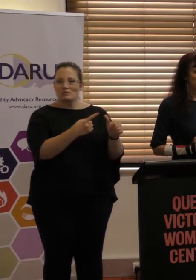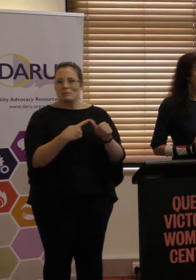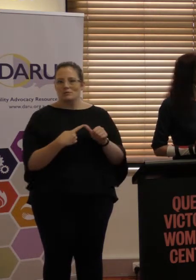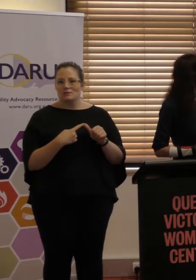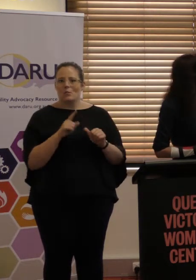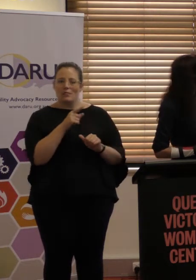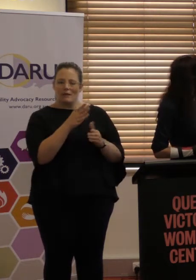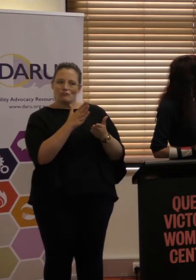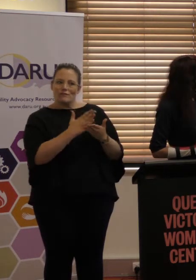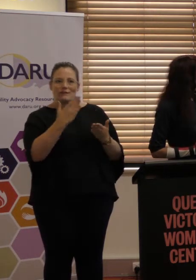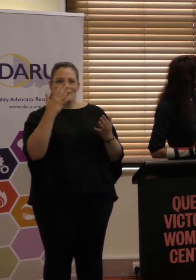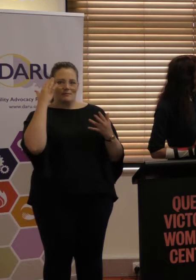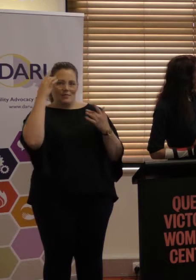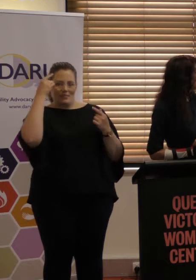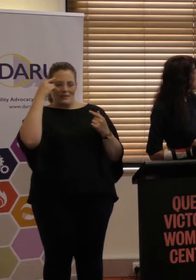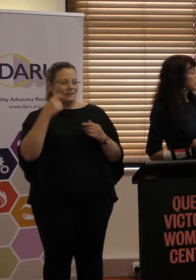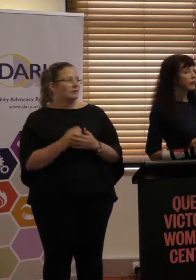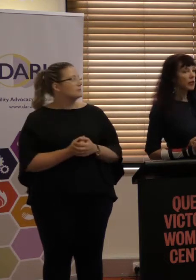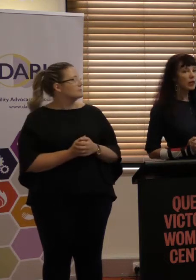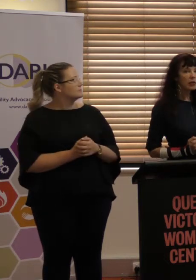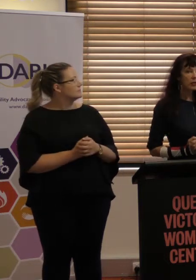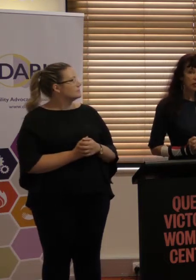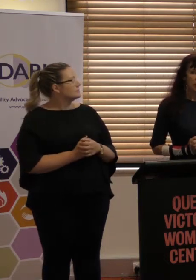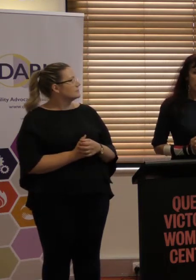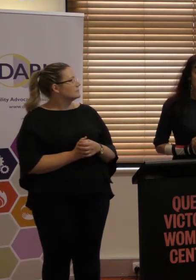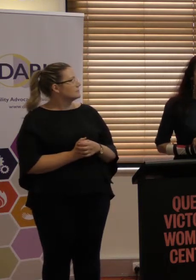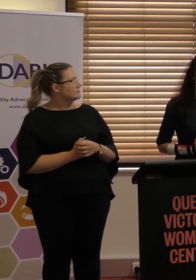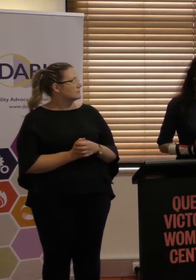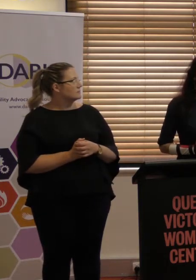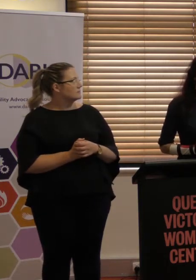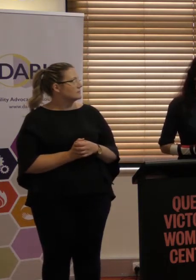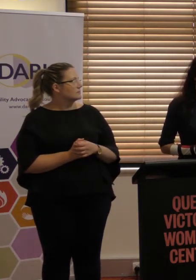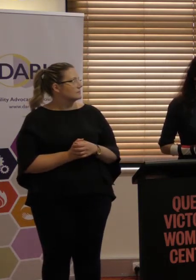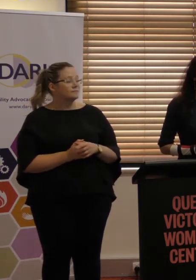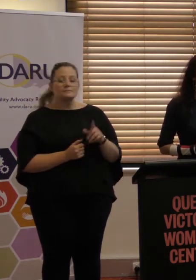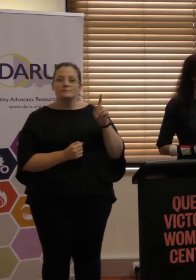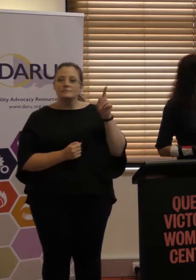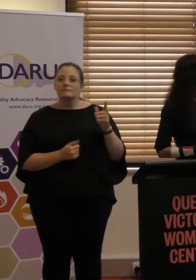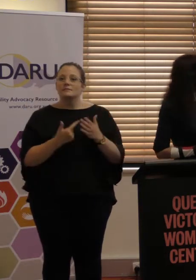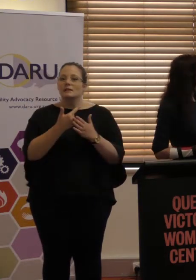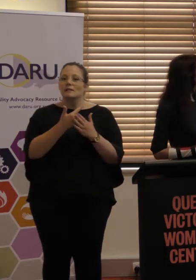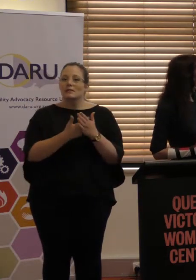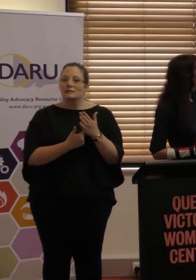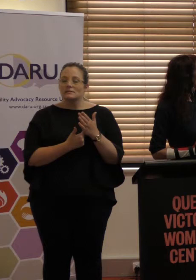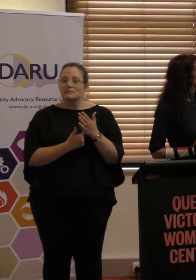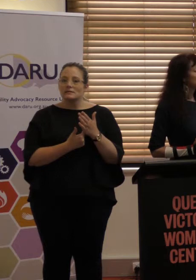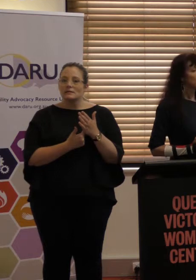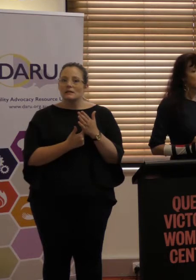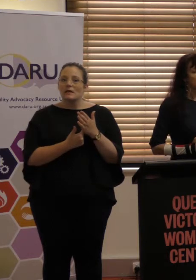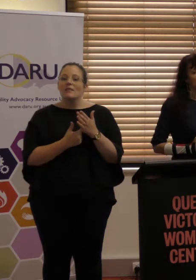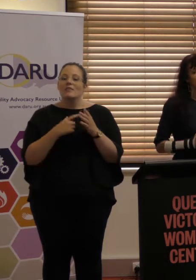what they think. And here are the list of things that the Department of Education say are not